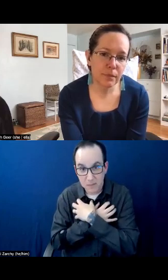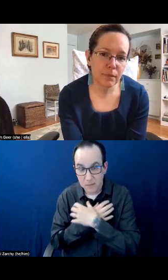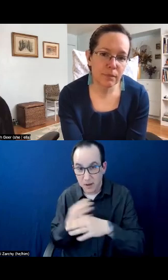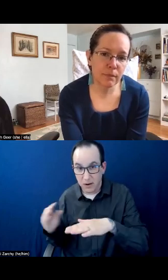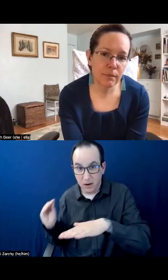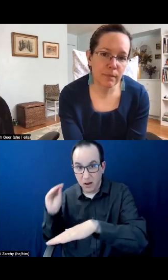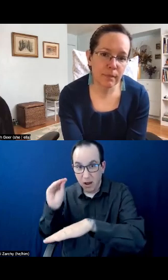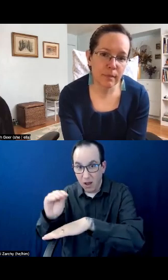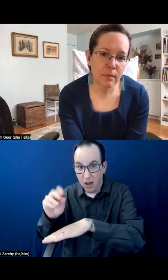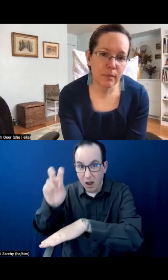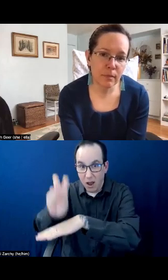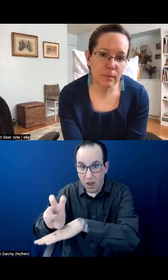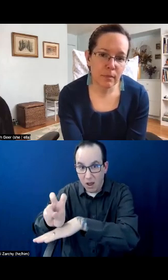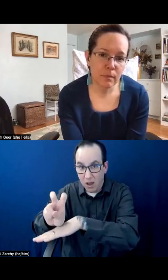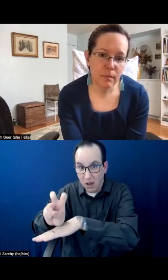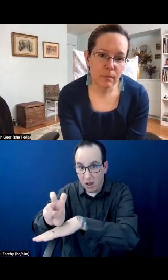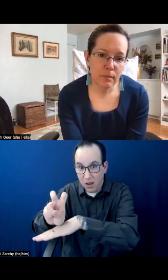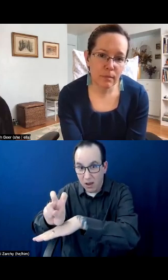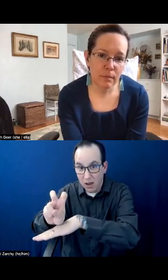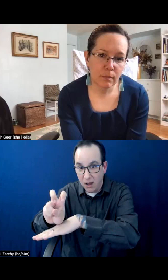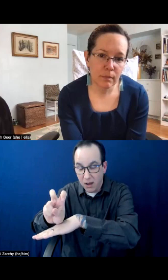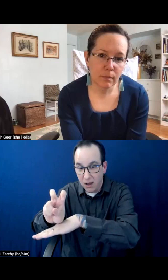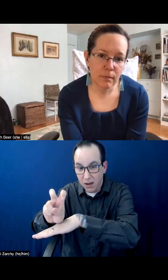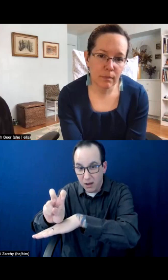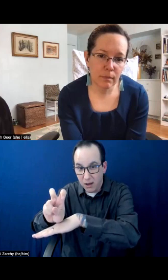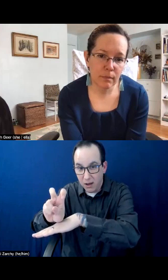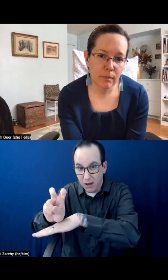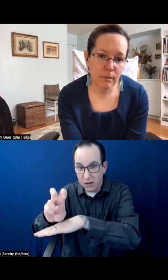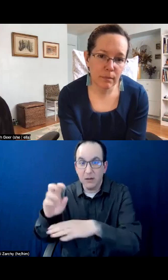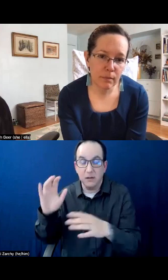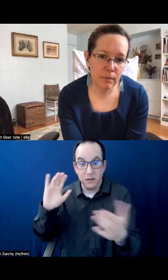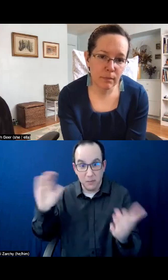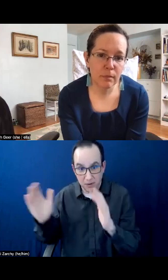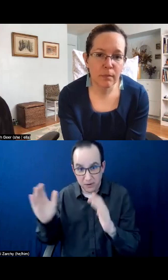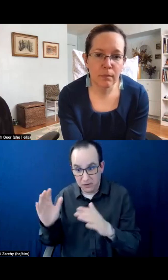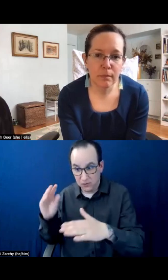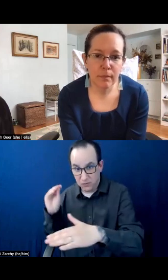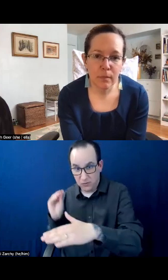example, if you say put the bear like this